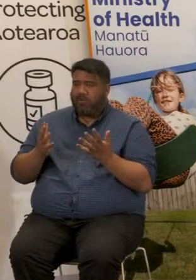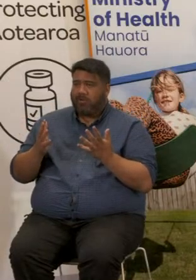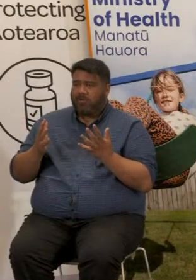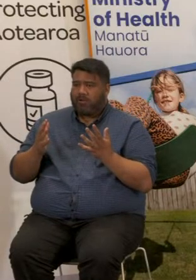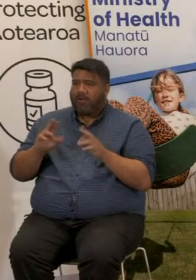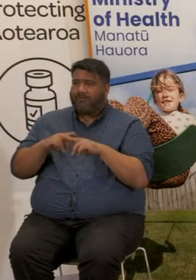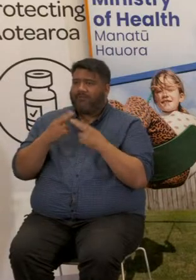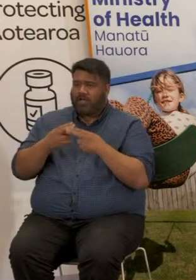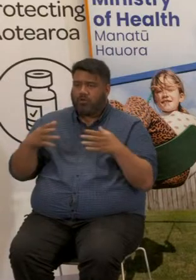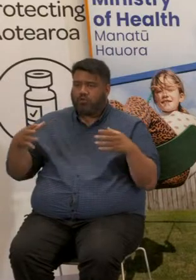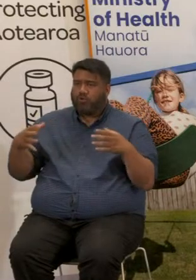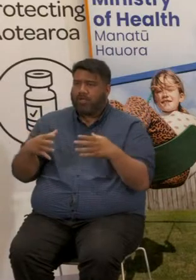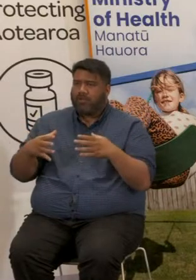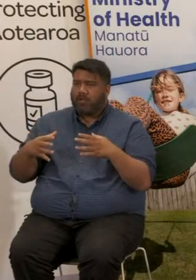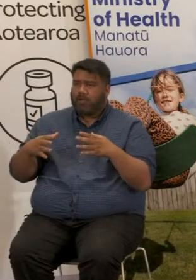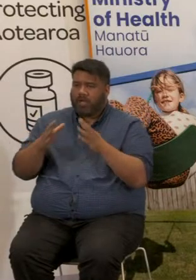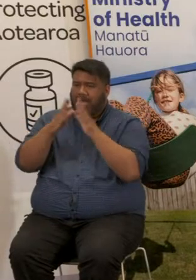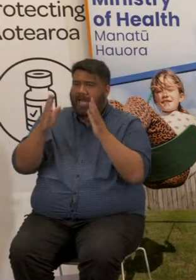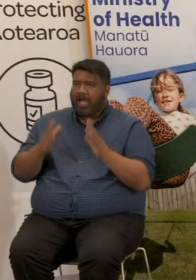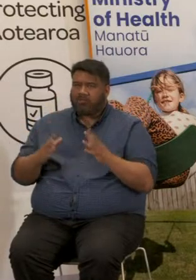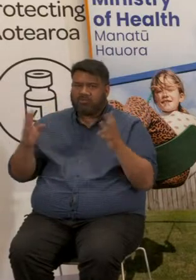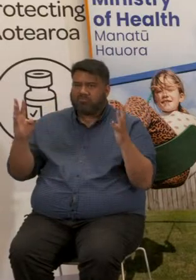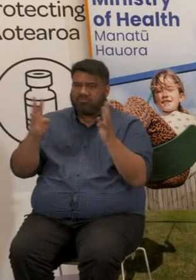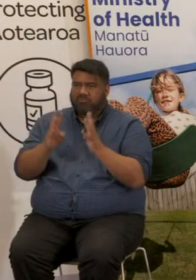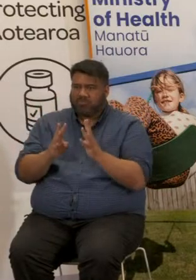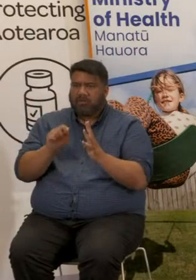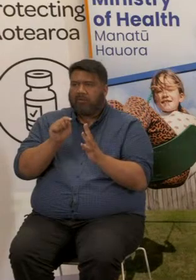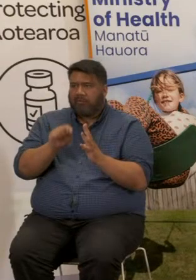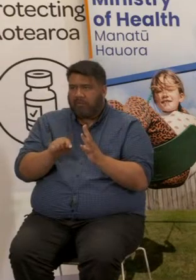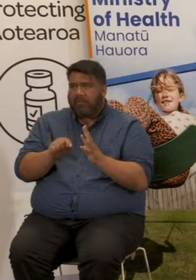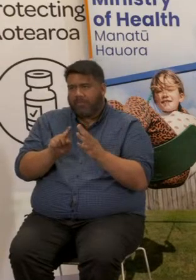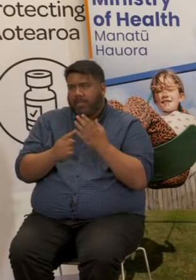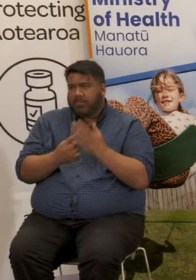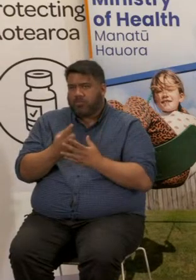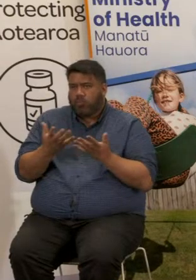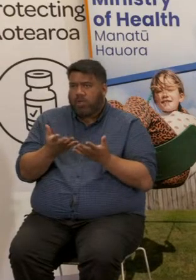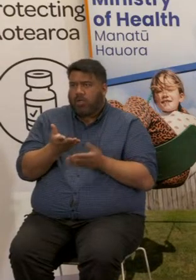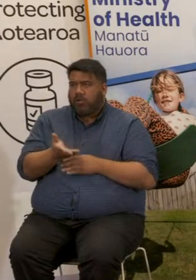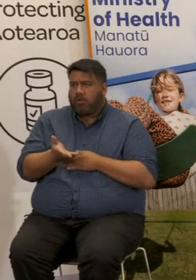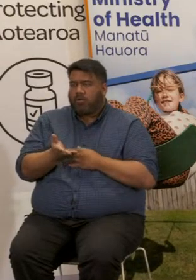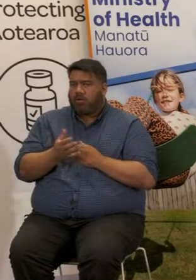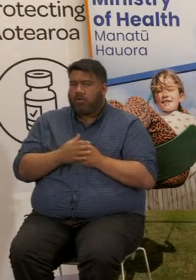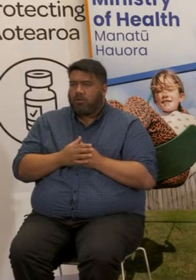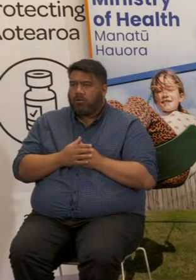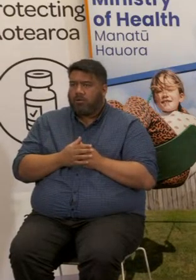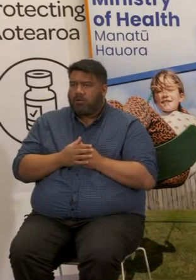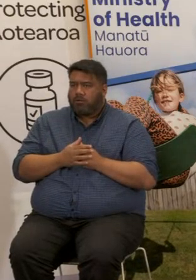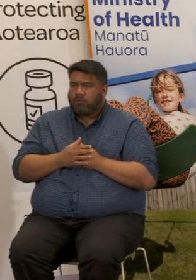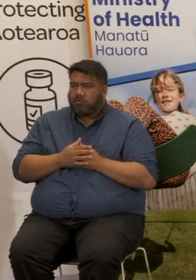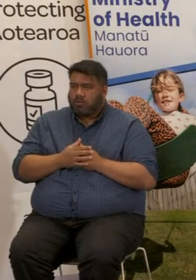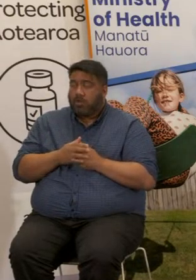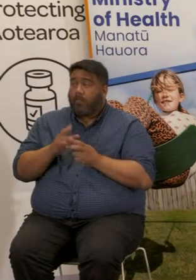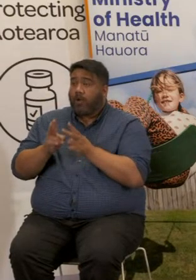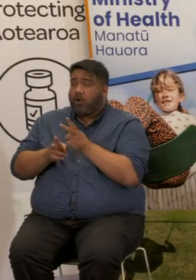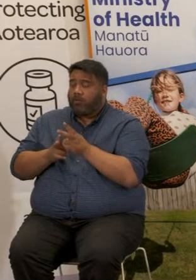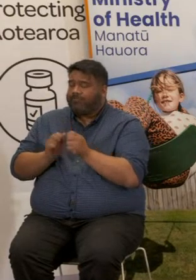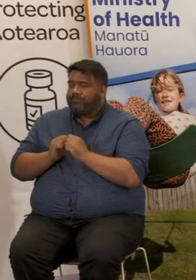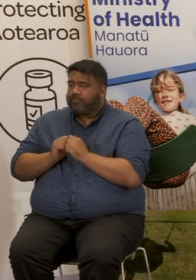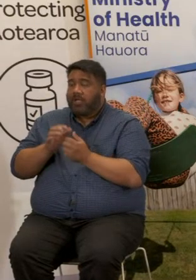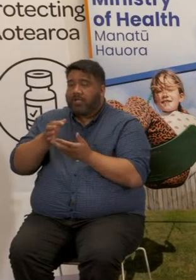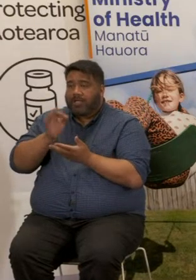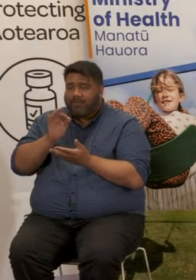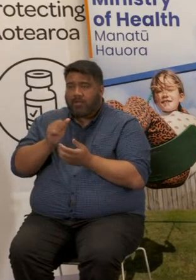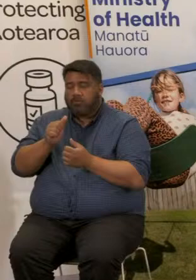together, and that's just ongoing work and education and testing and contact tracing, but also in those settings like hospitality